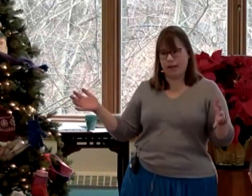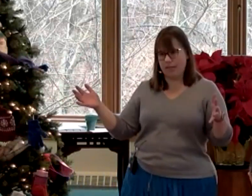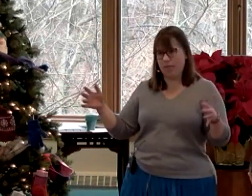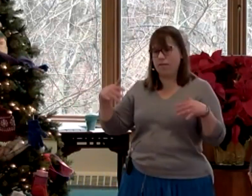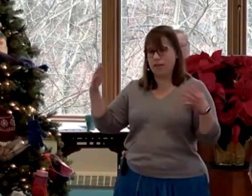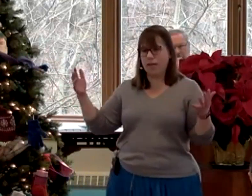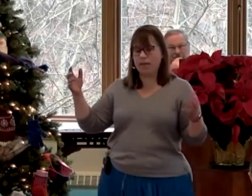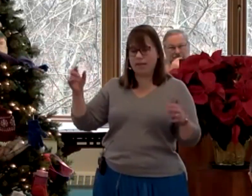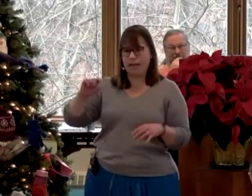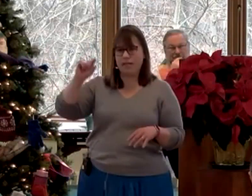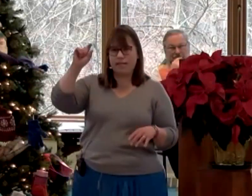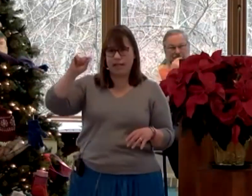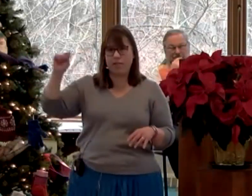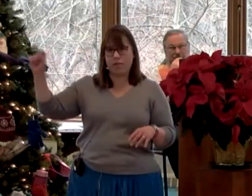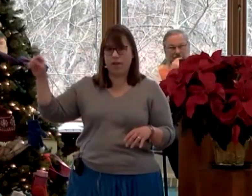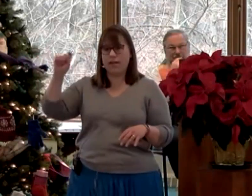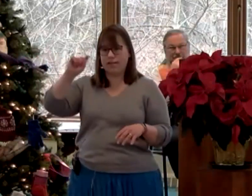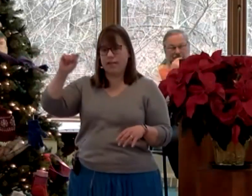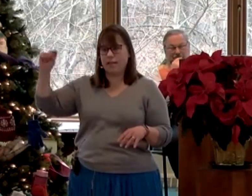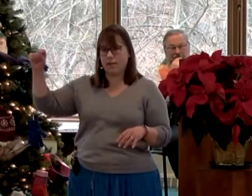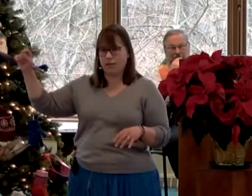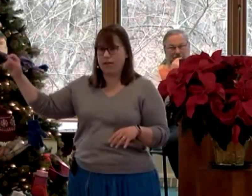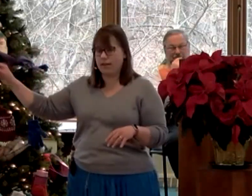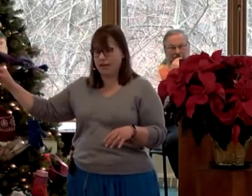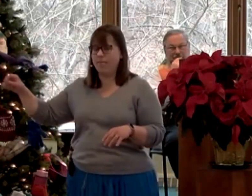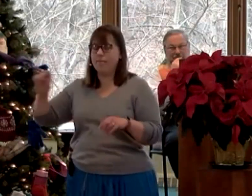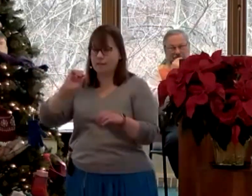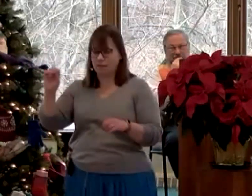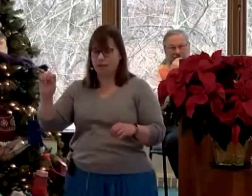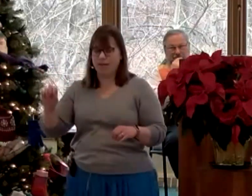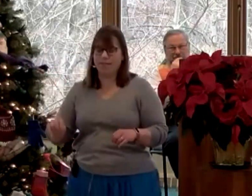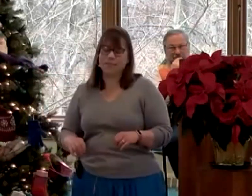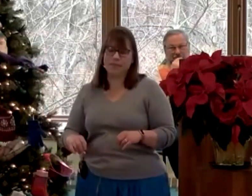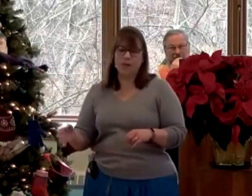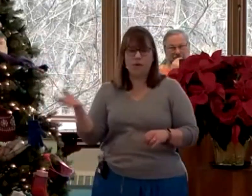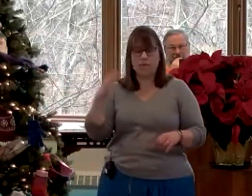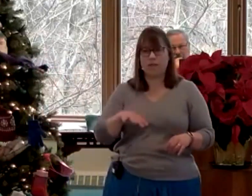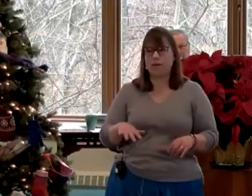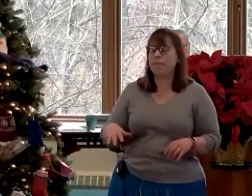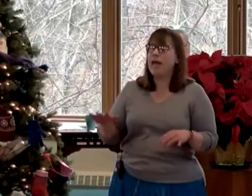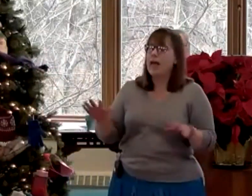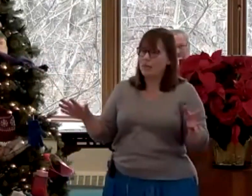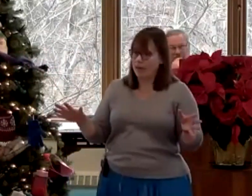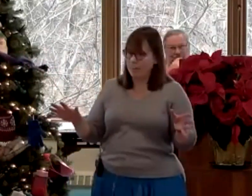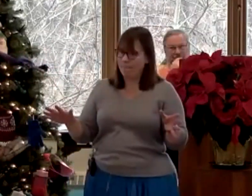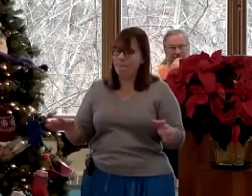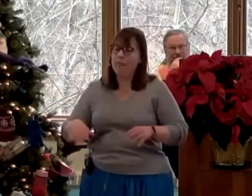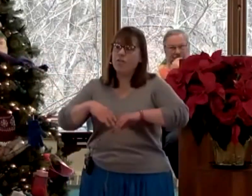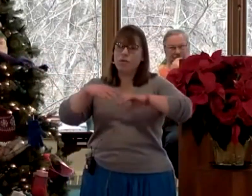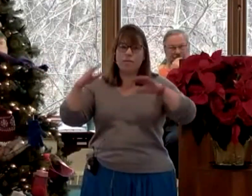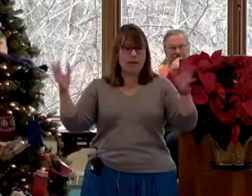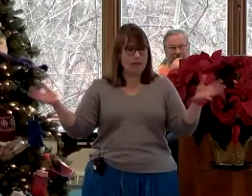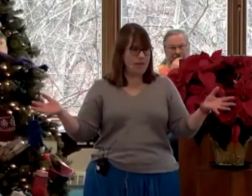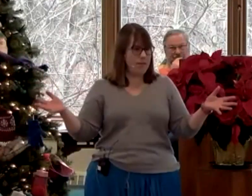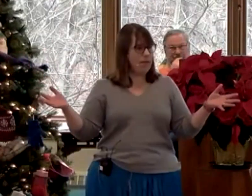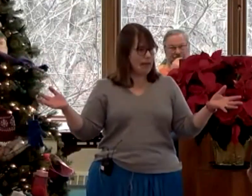in life when you're taking big tests. Desecrated, desacreded it, desecrated. We'll come back to it. Anyway, so